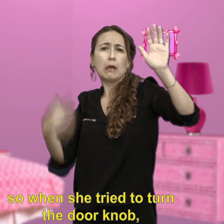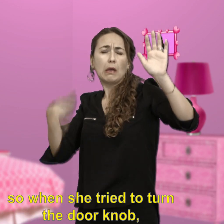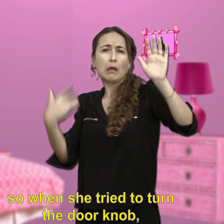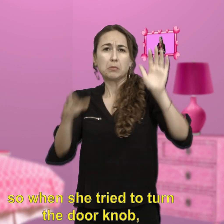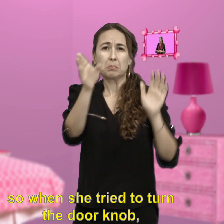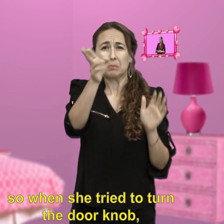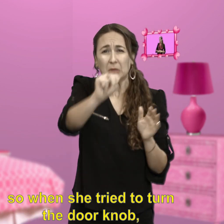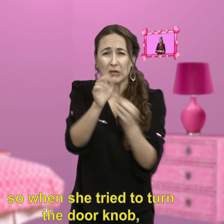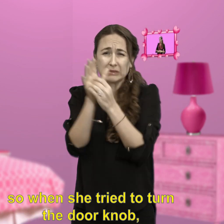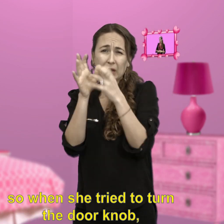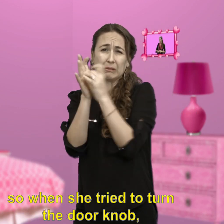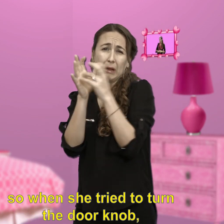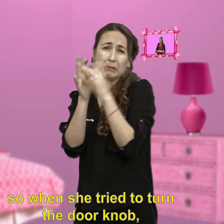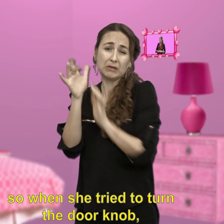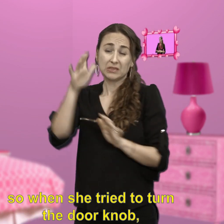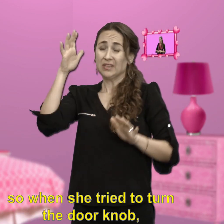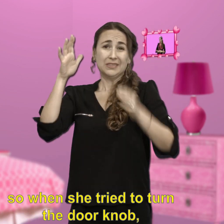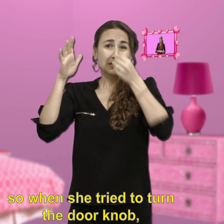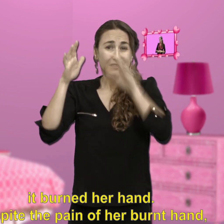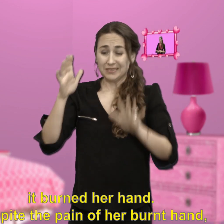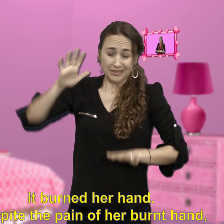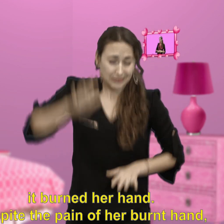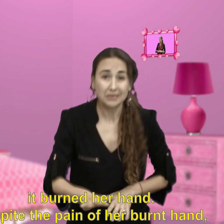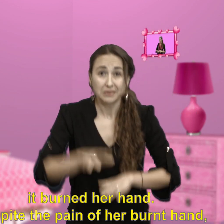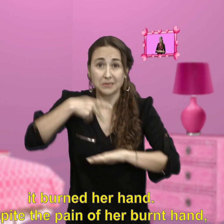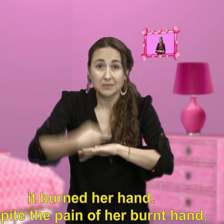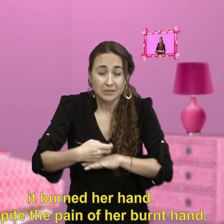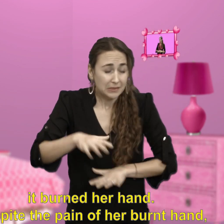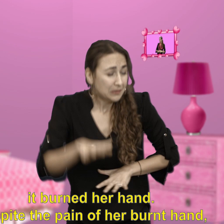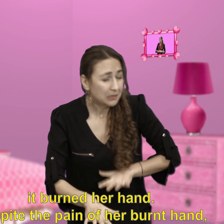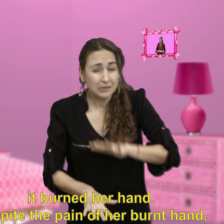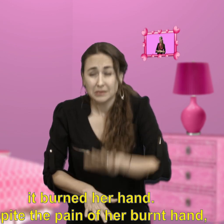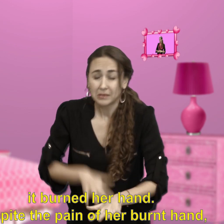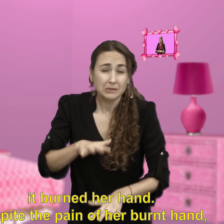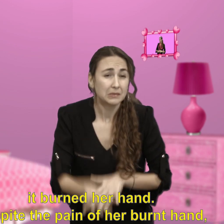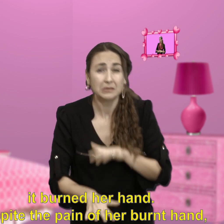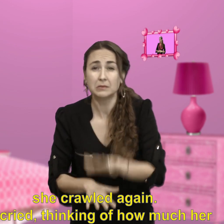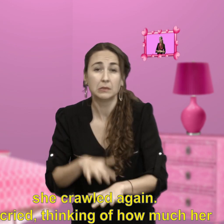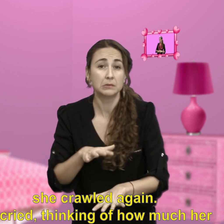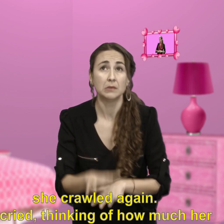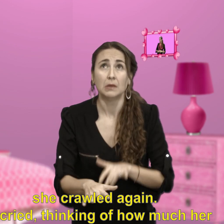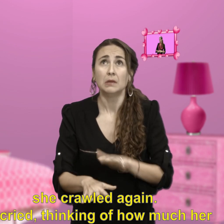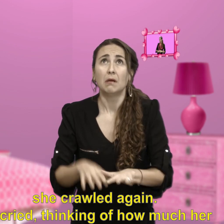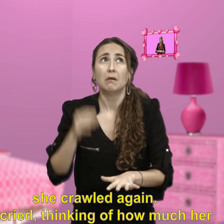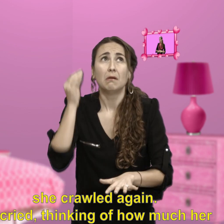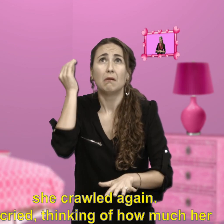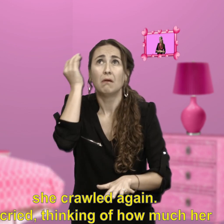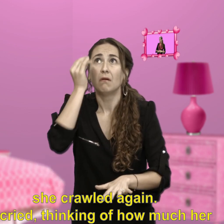so when she tried to turn the doorknob, it burned her hand. Despite the pain of her burnt hand, she